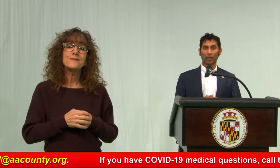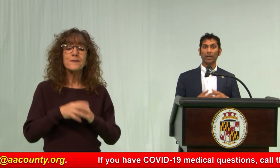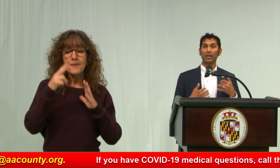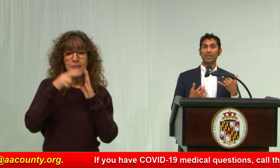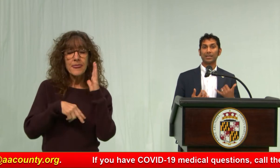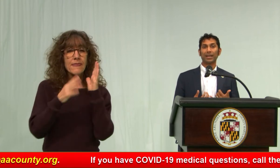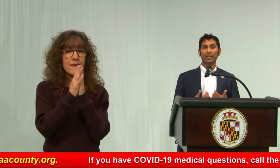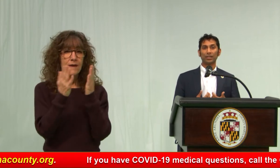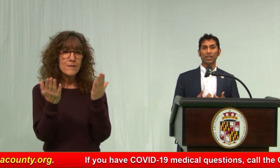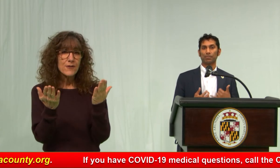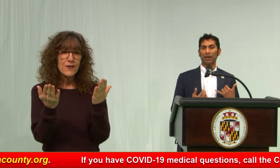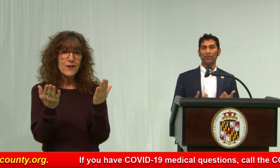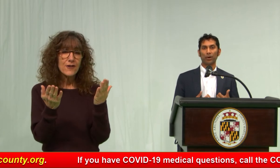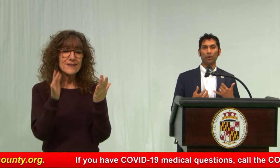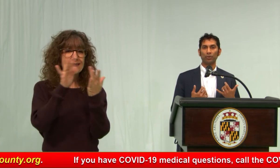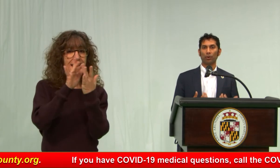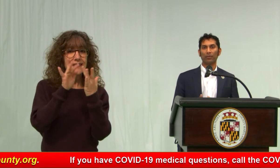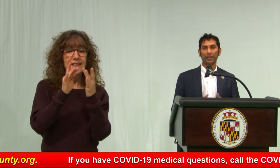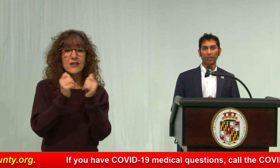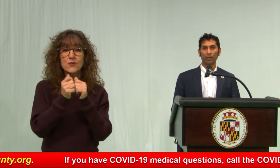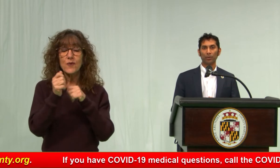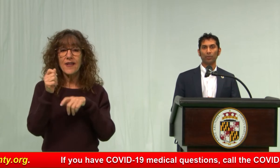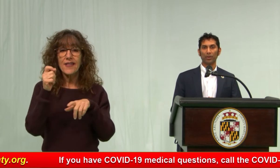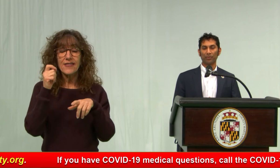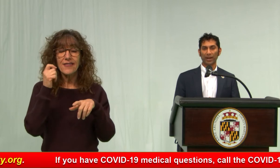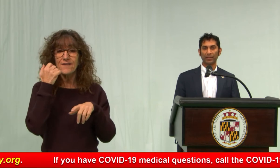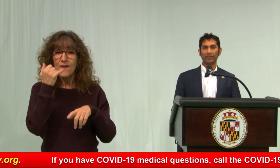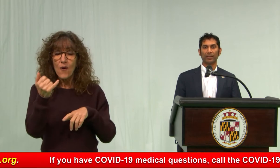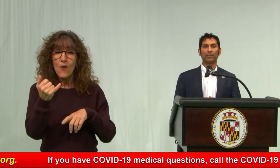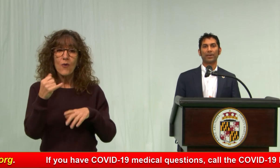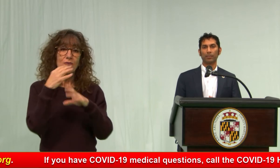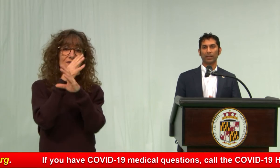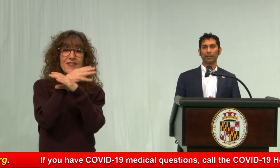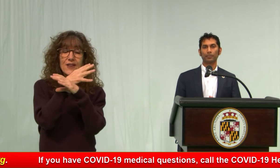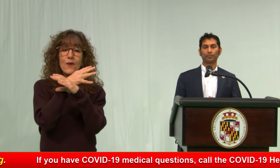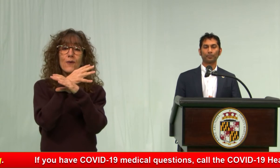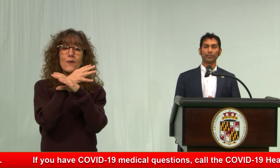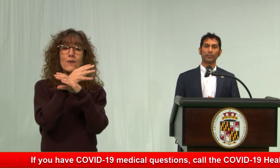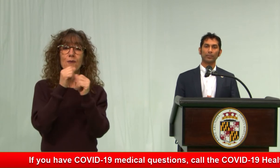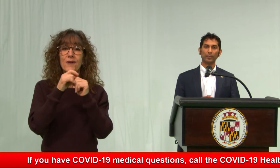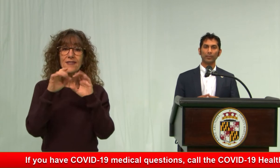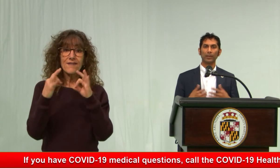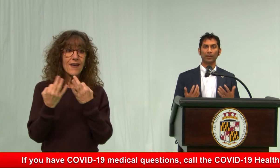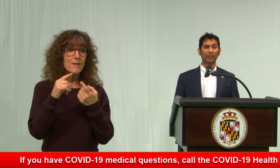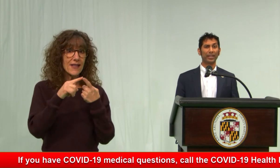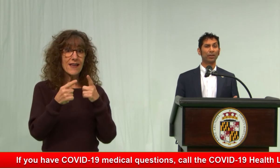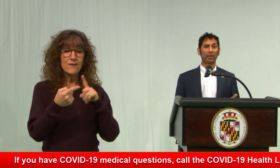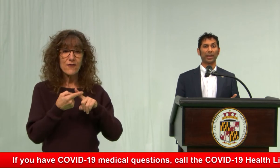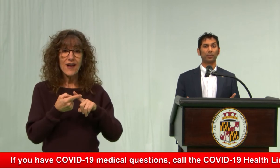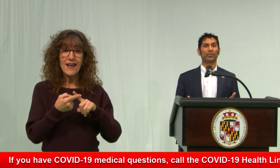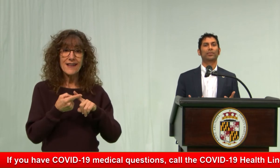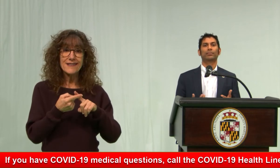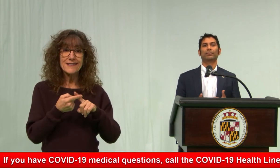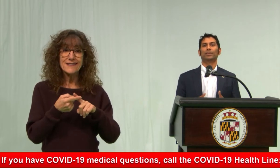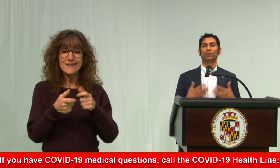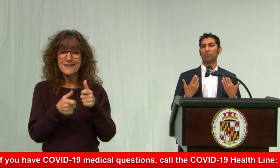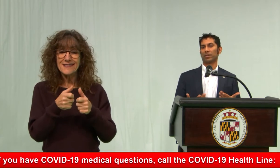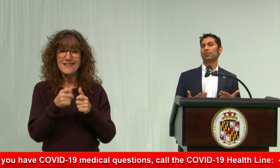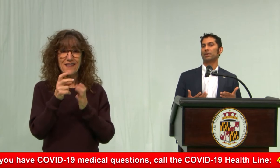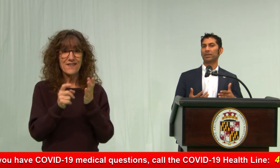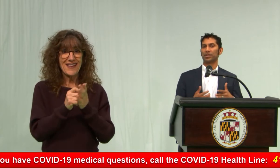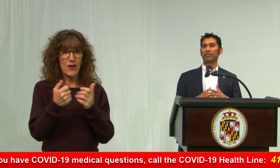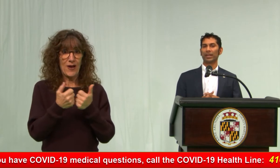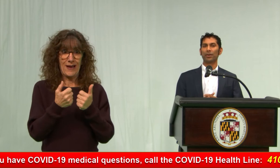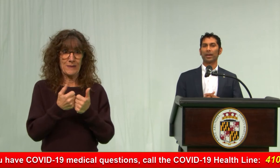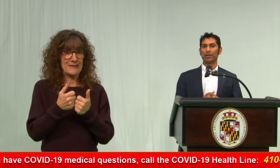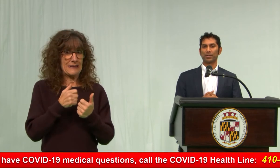Reading a book, staying in touch by phone or video with friends and family. Video games. You don't